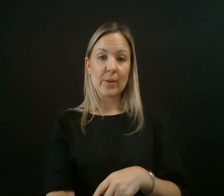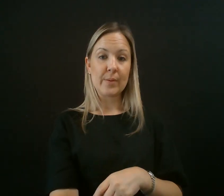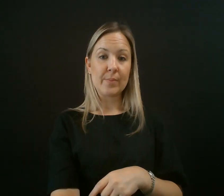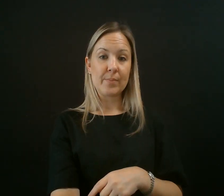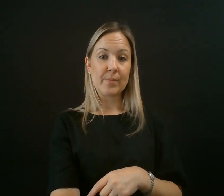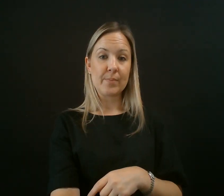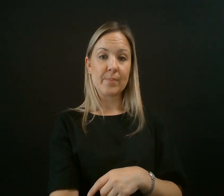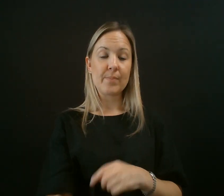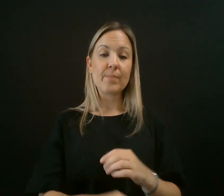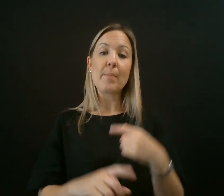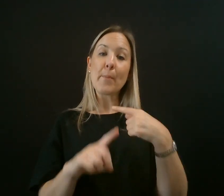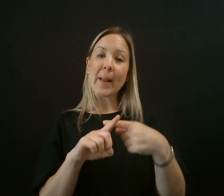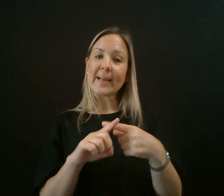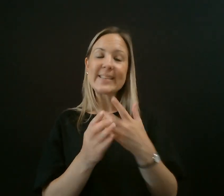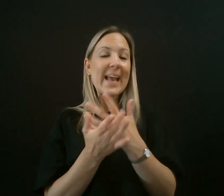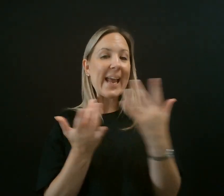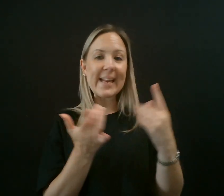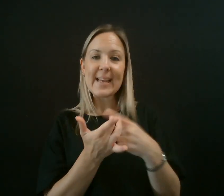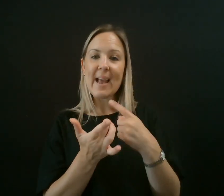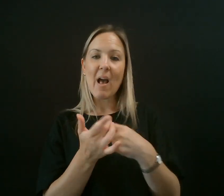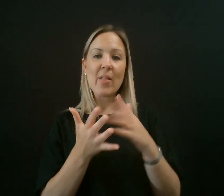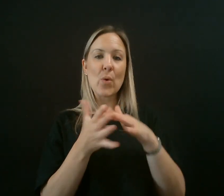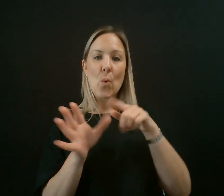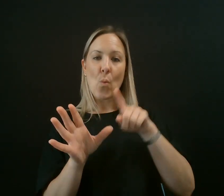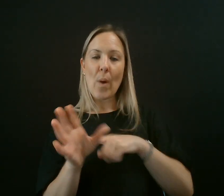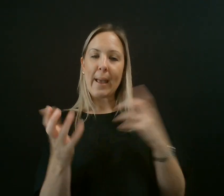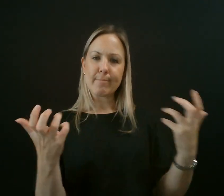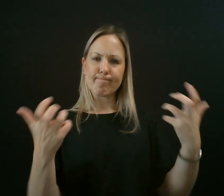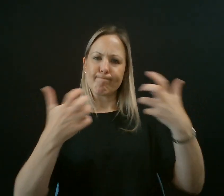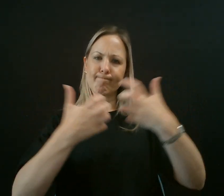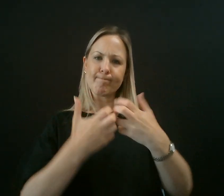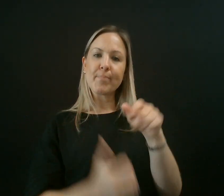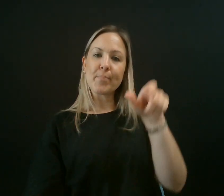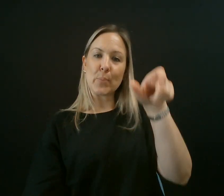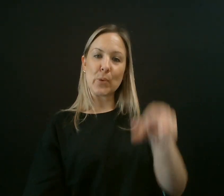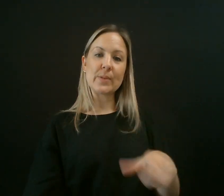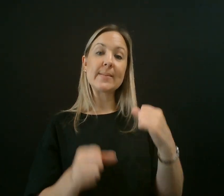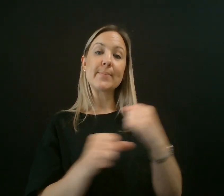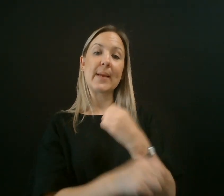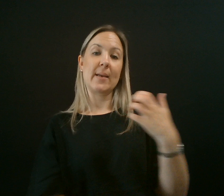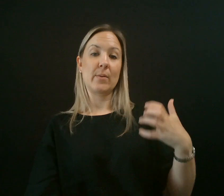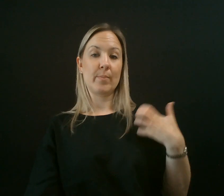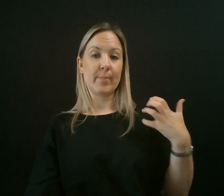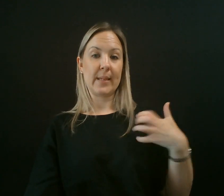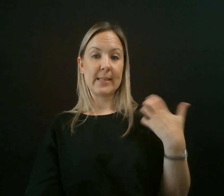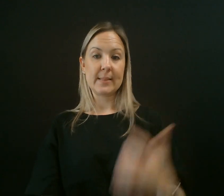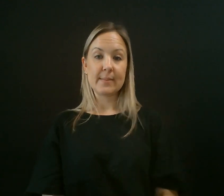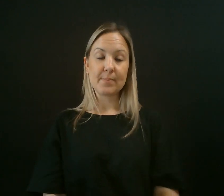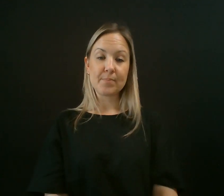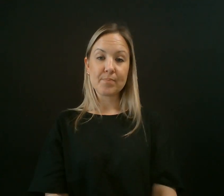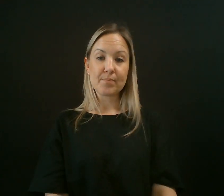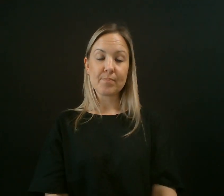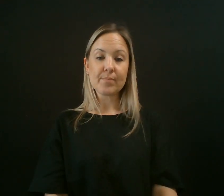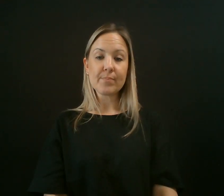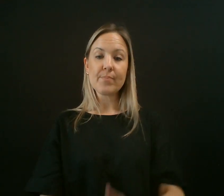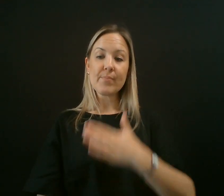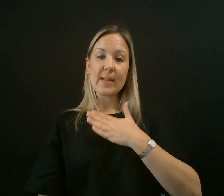in any other way that best meets the needs of the person making the complaint. Our staff can help you make a